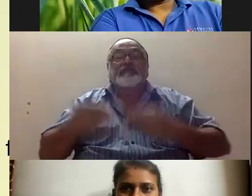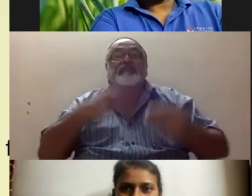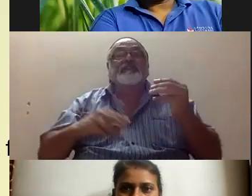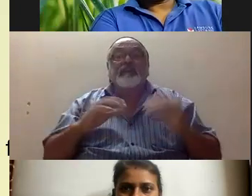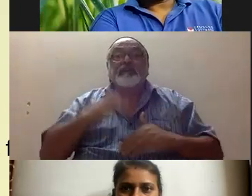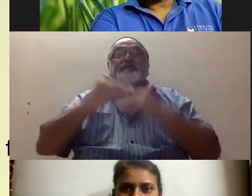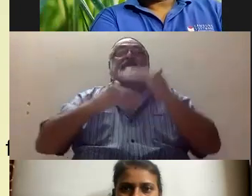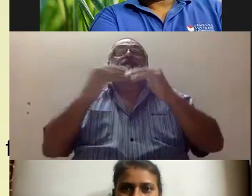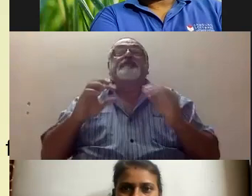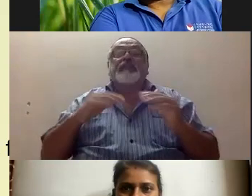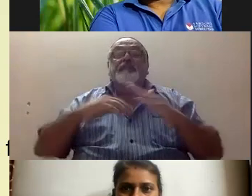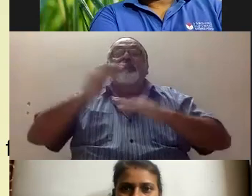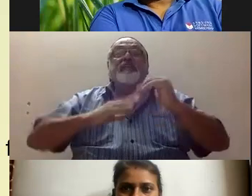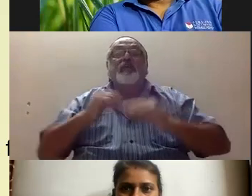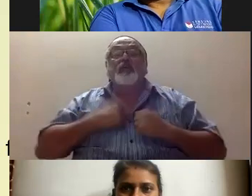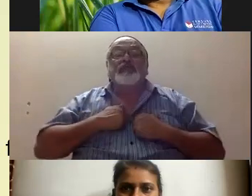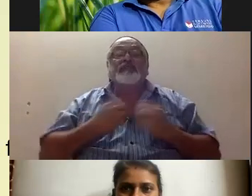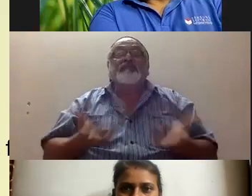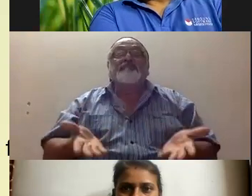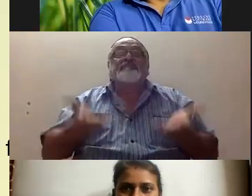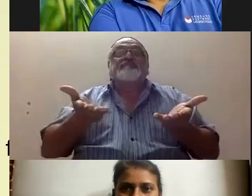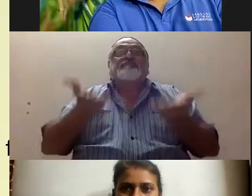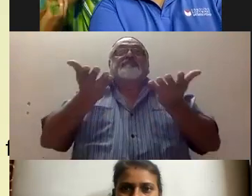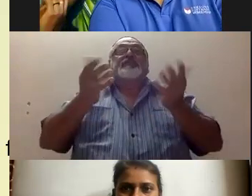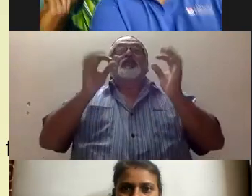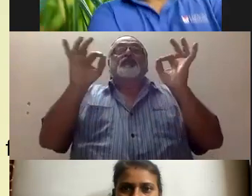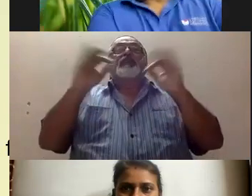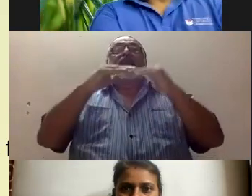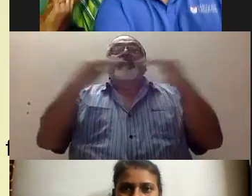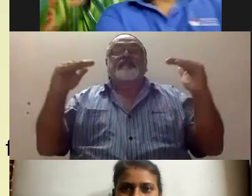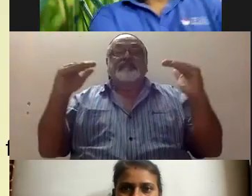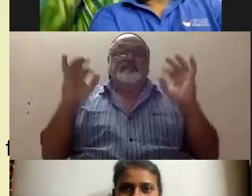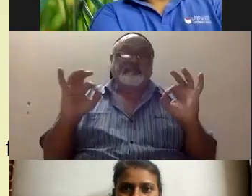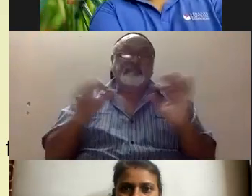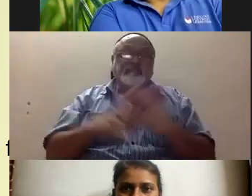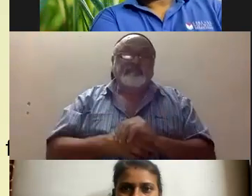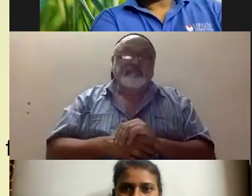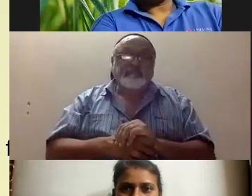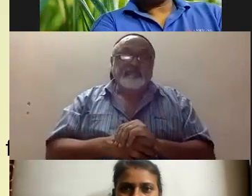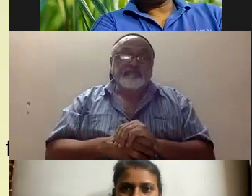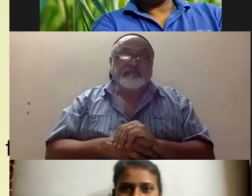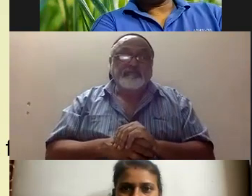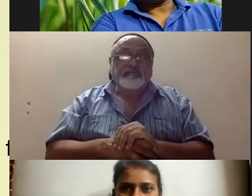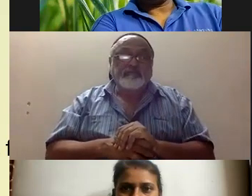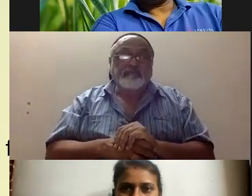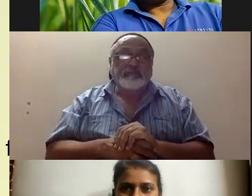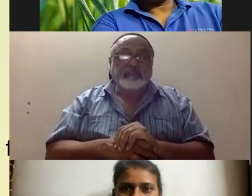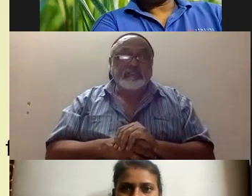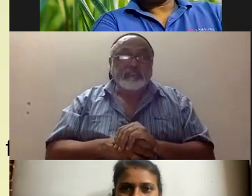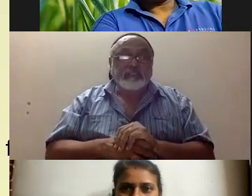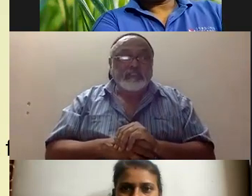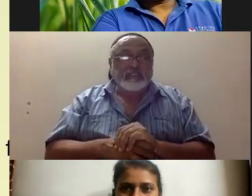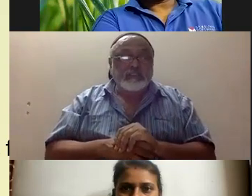to that level. So there is a you know, a time, I think jaise hamara job